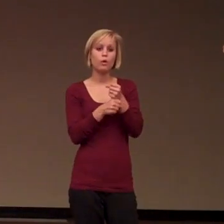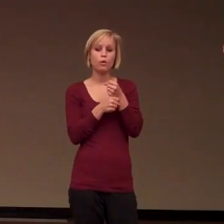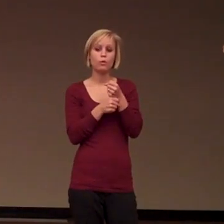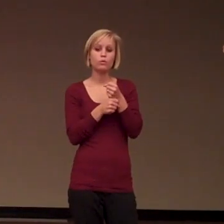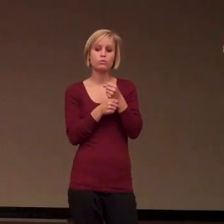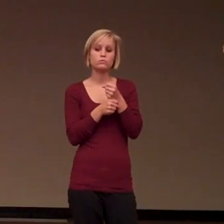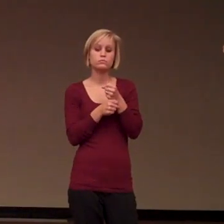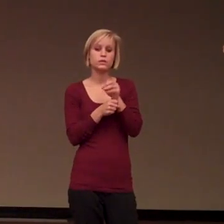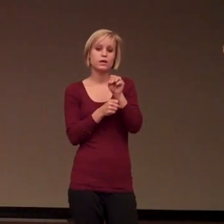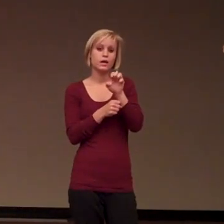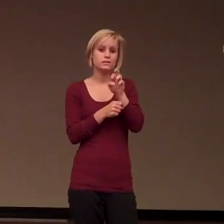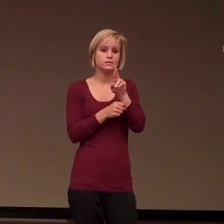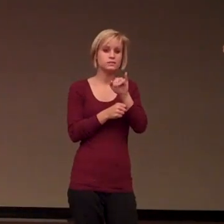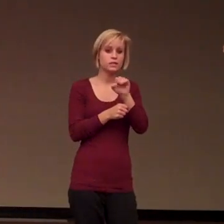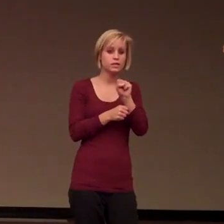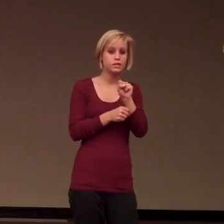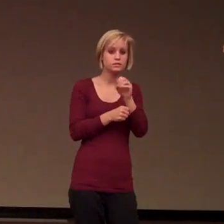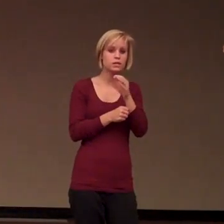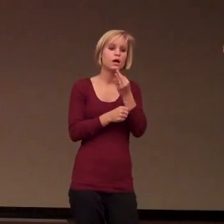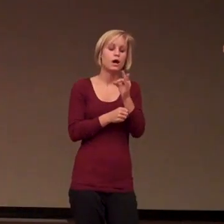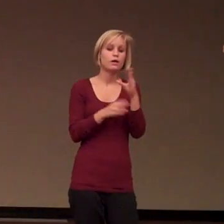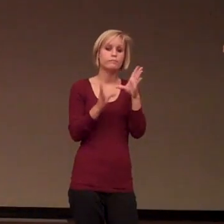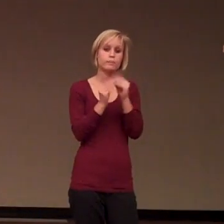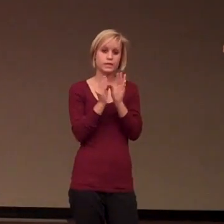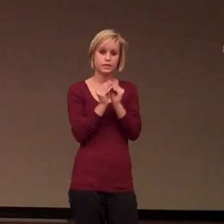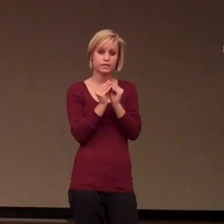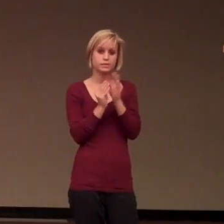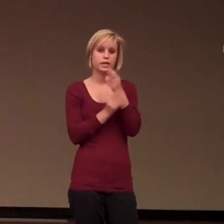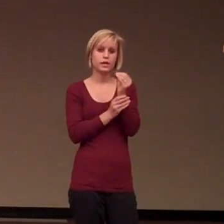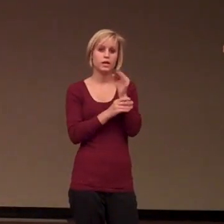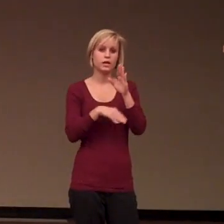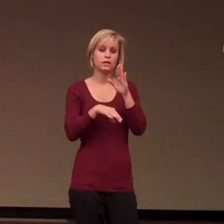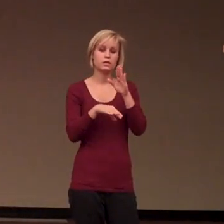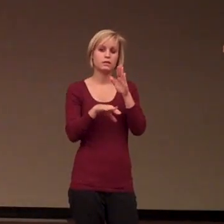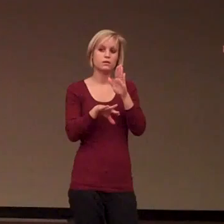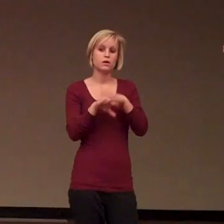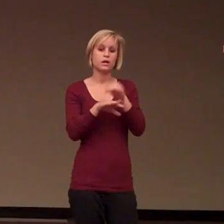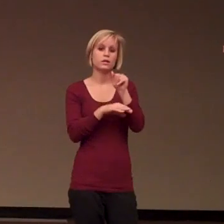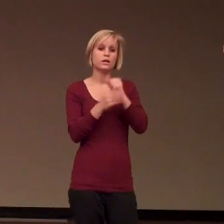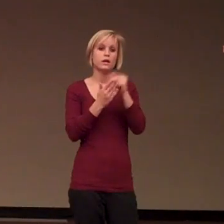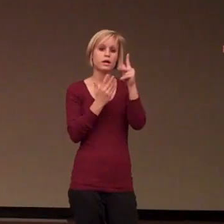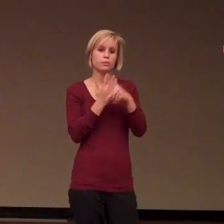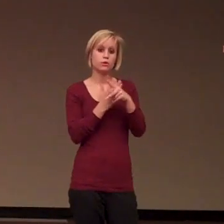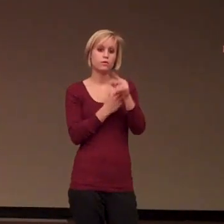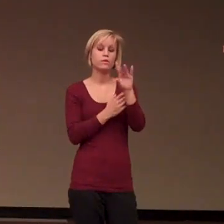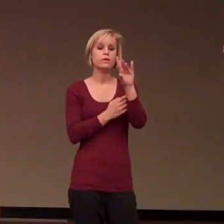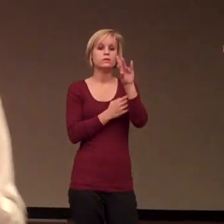a series of meetings. And on April the 17th,